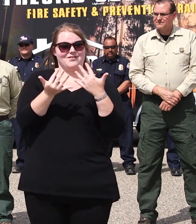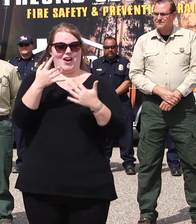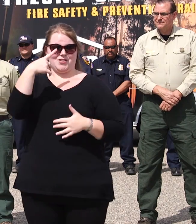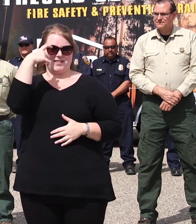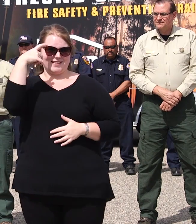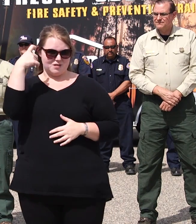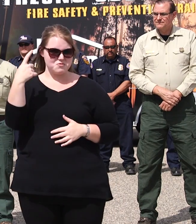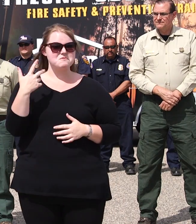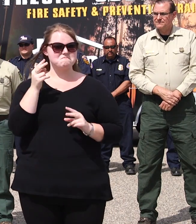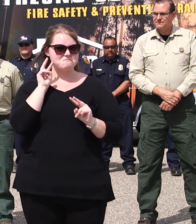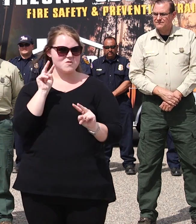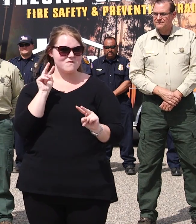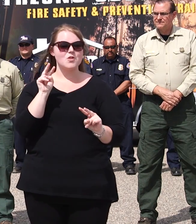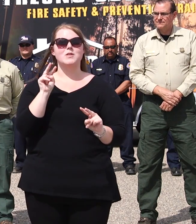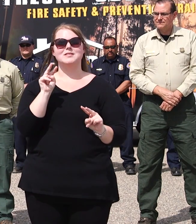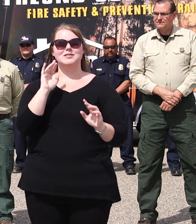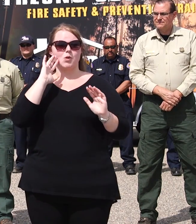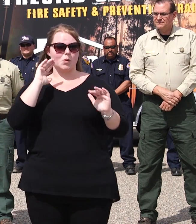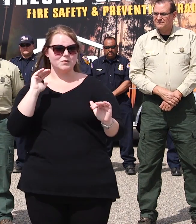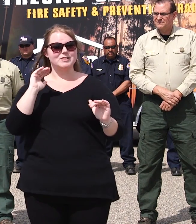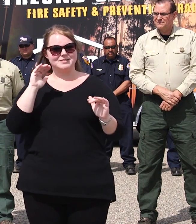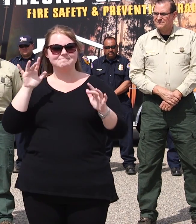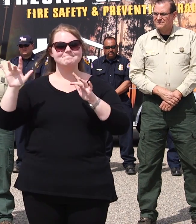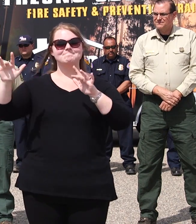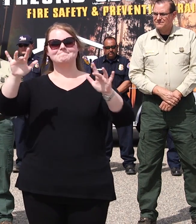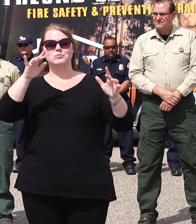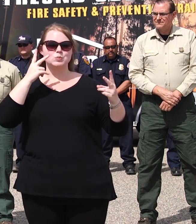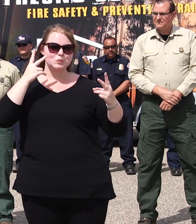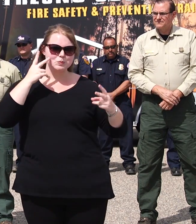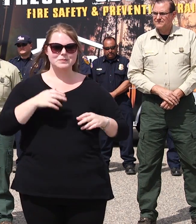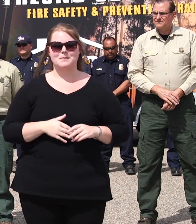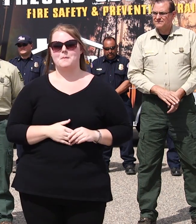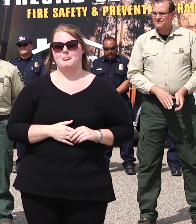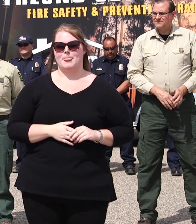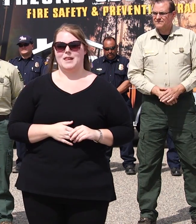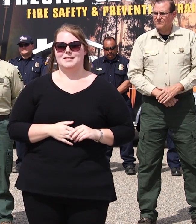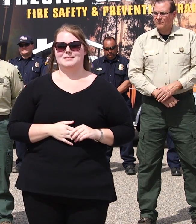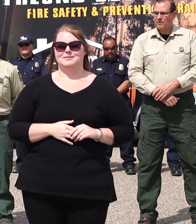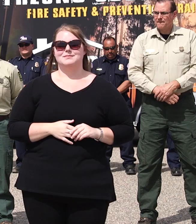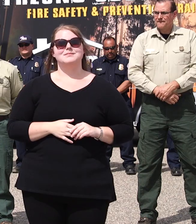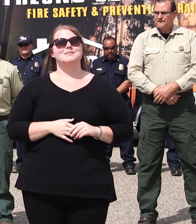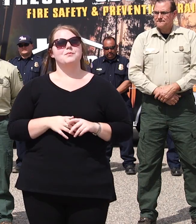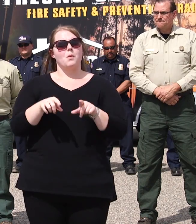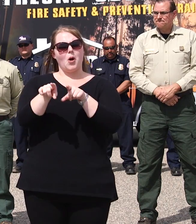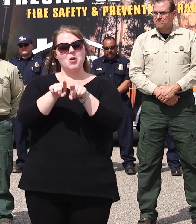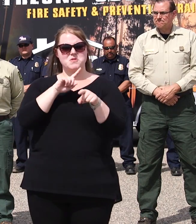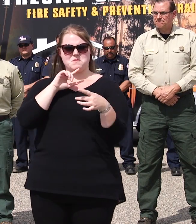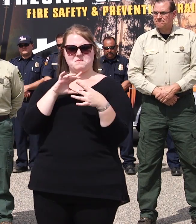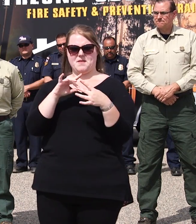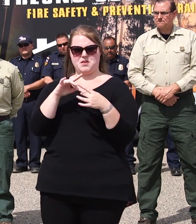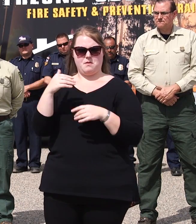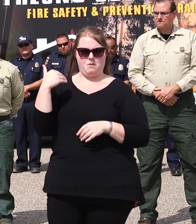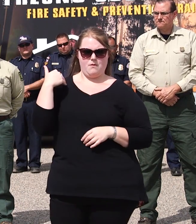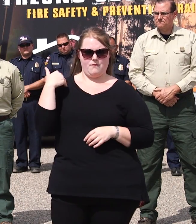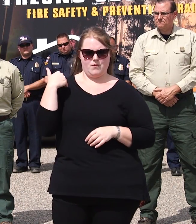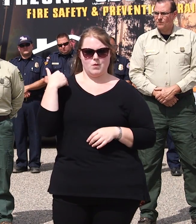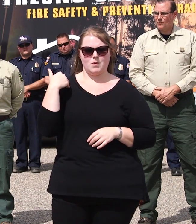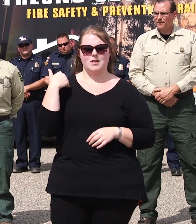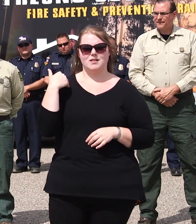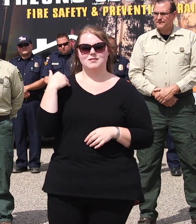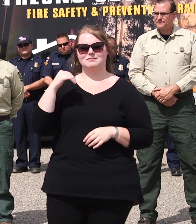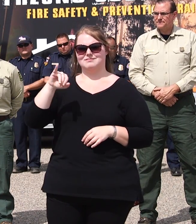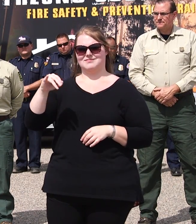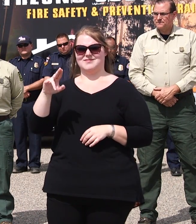summer, wherever it takes us. Another thing that was referenced previously